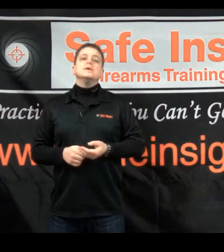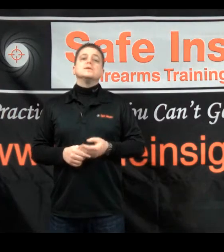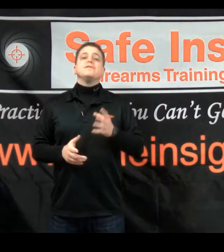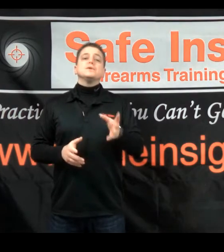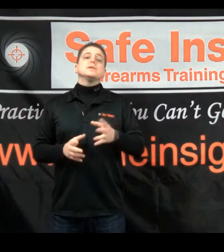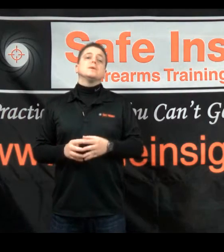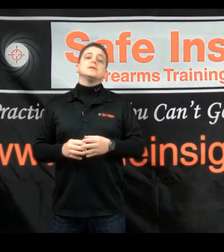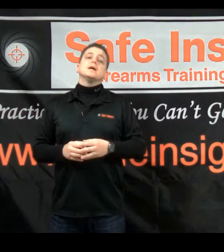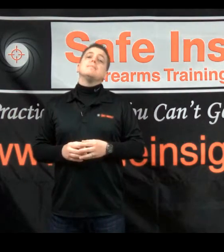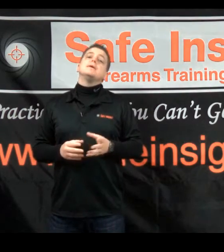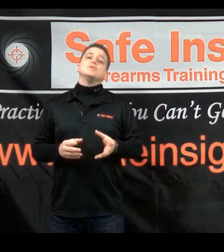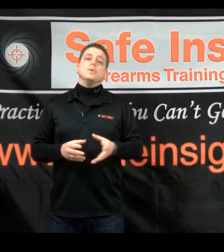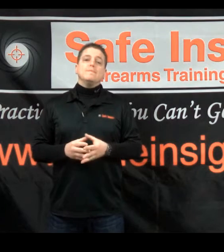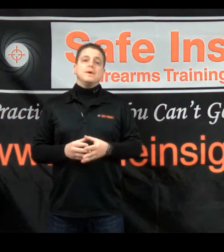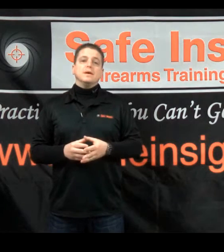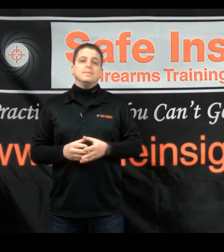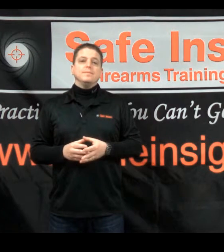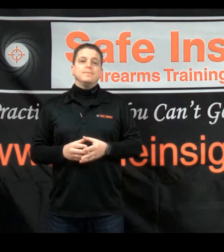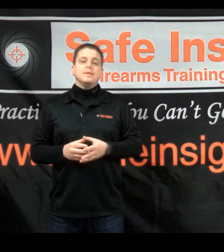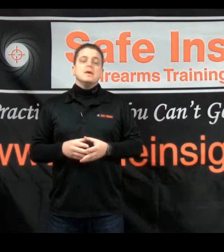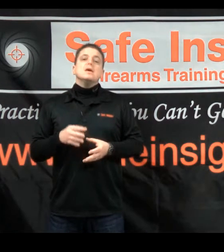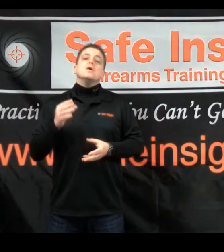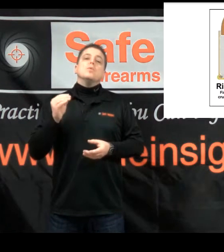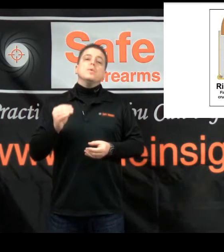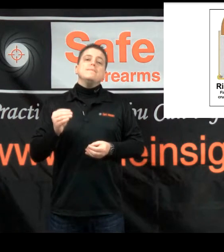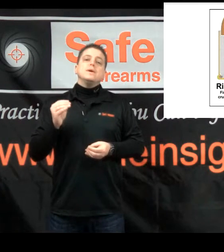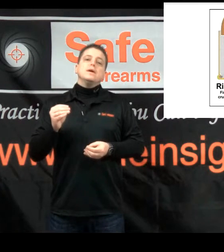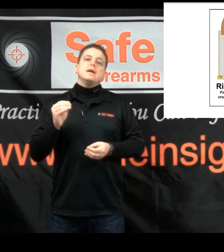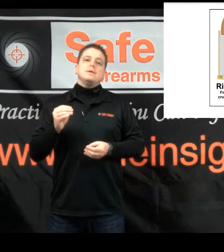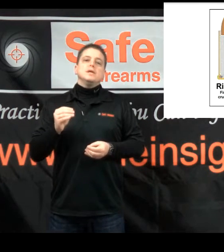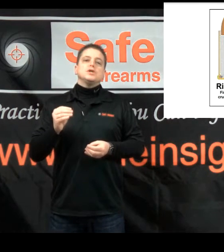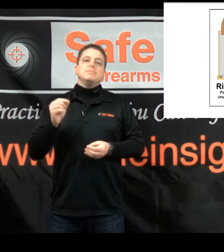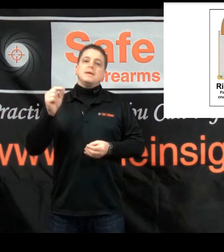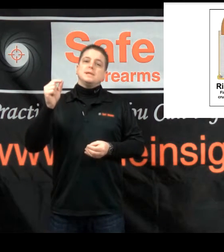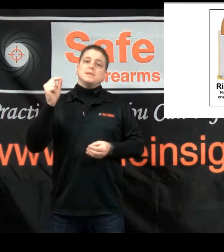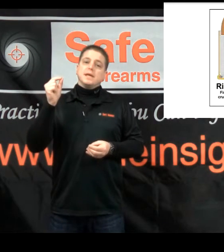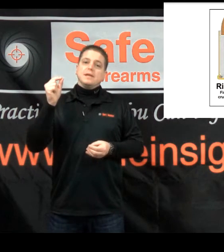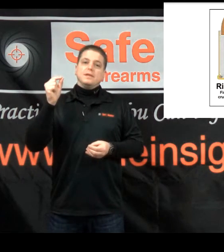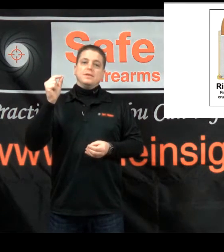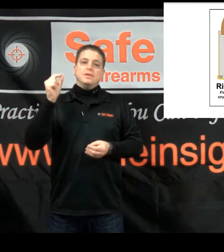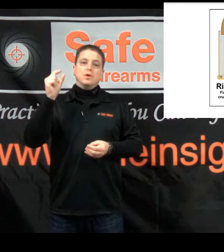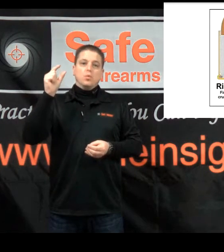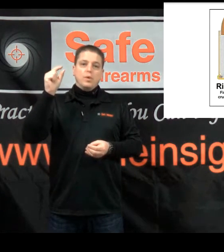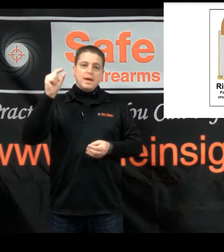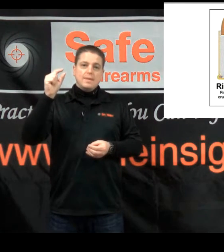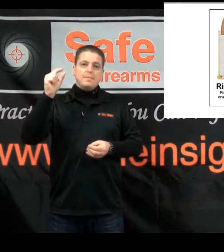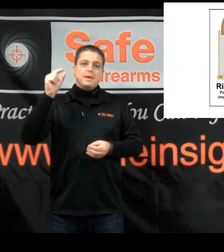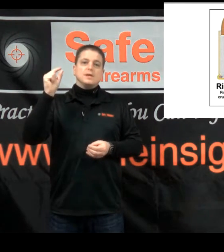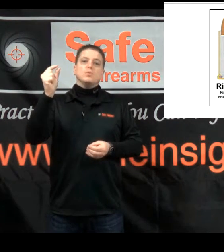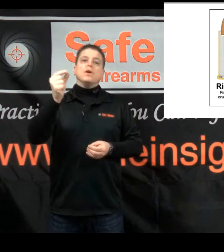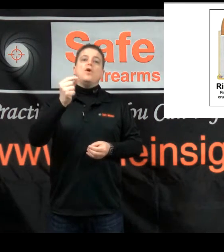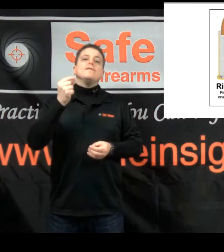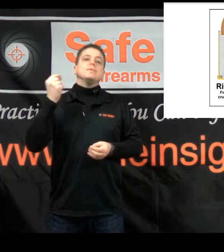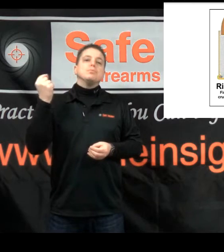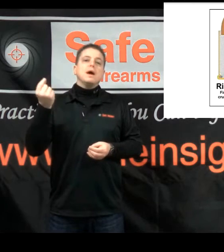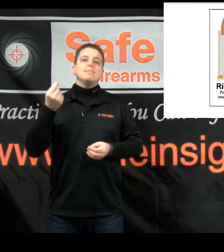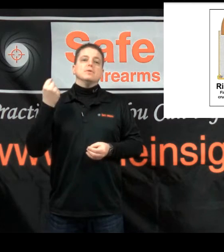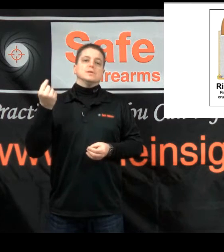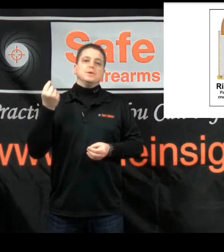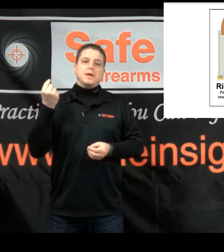So the first thing we're going to talk about is rimfire. Rimfire ammunition means that the rim is where all of the primer is